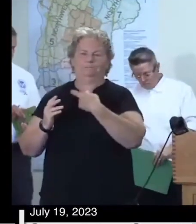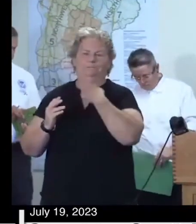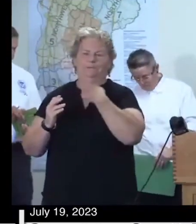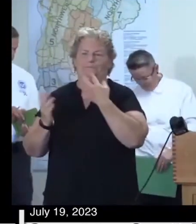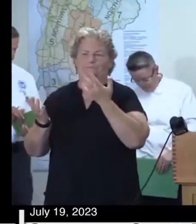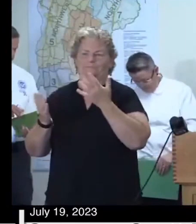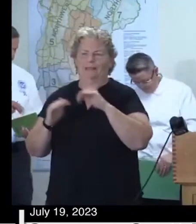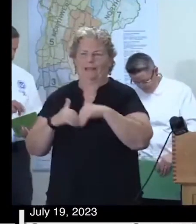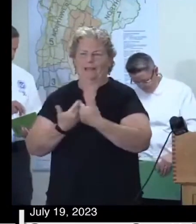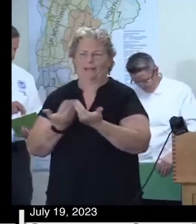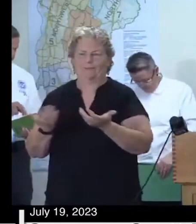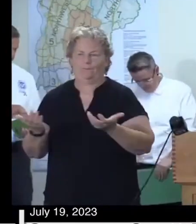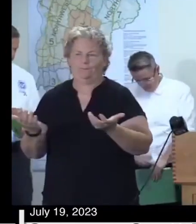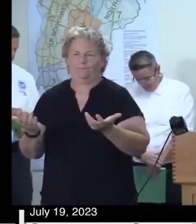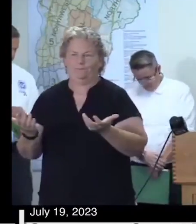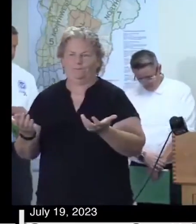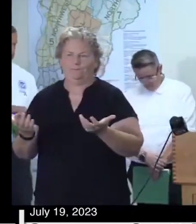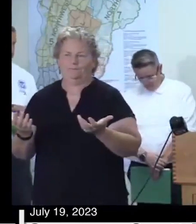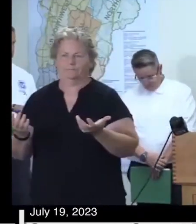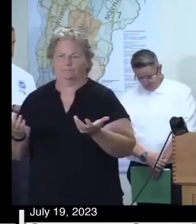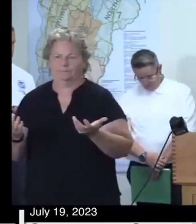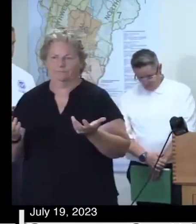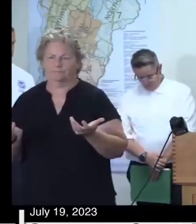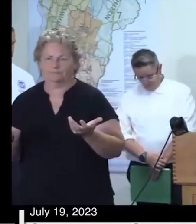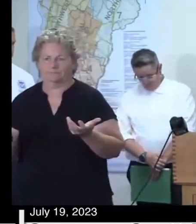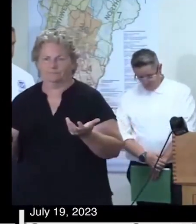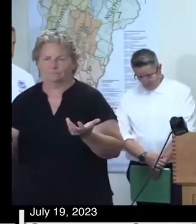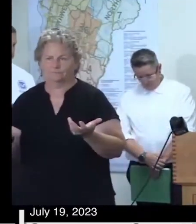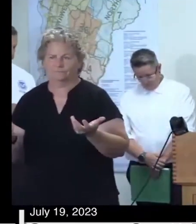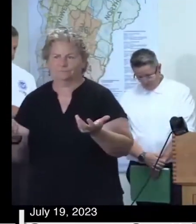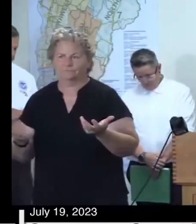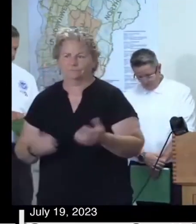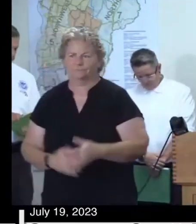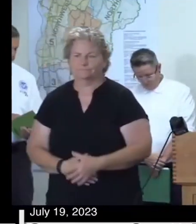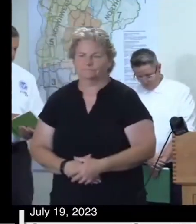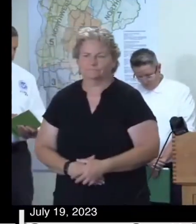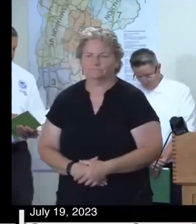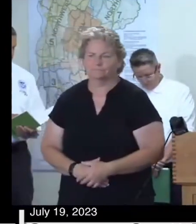the Emergency Operations Center? Because that's the only way we will know that is the case.